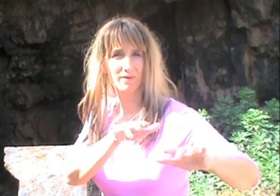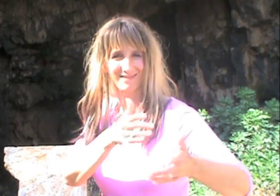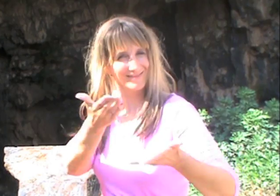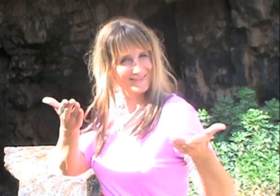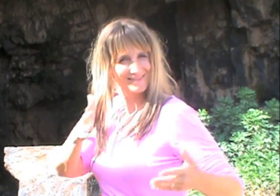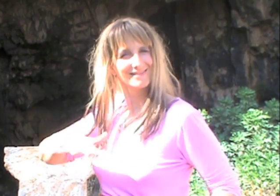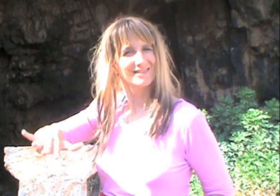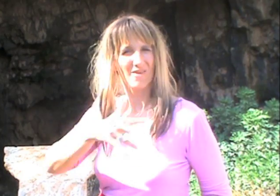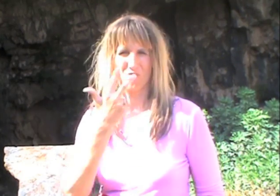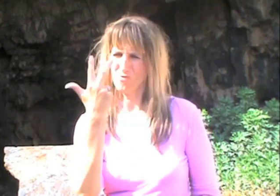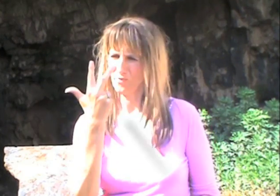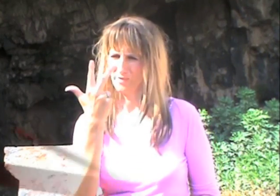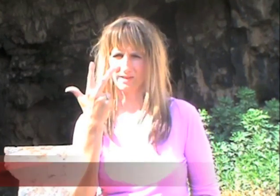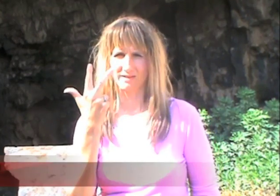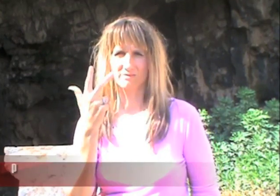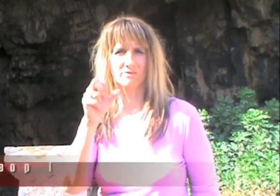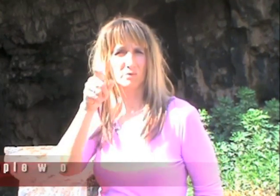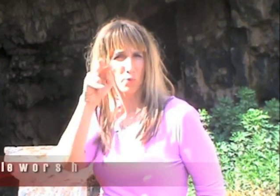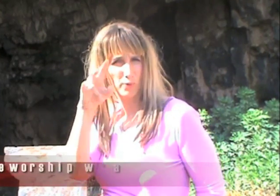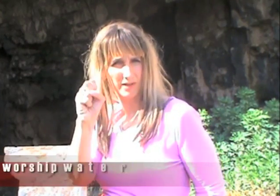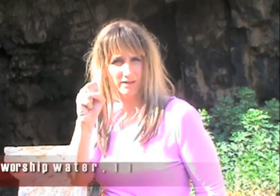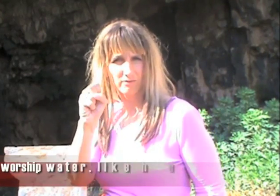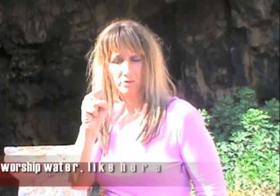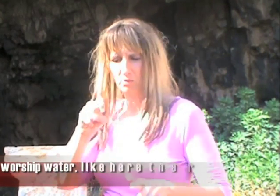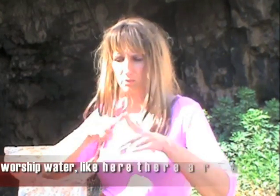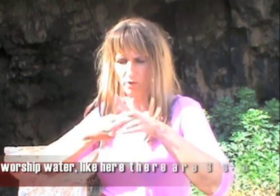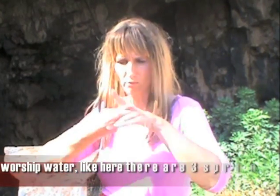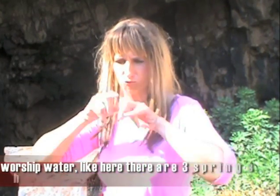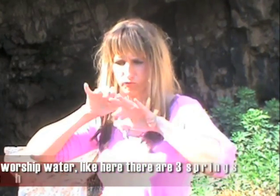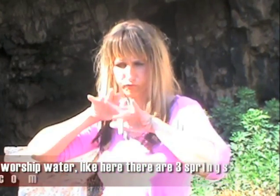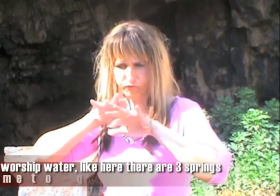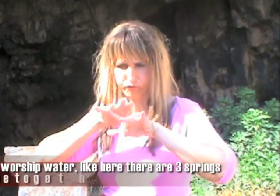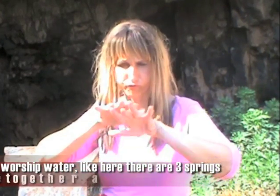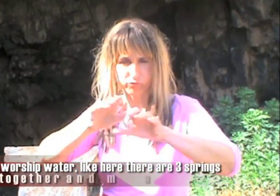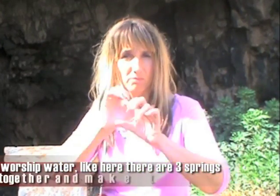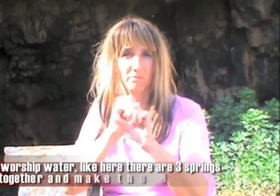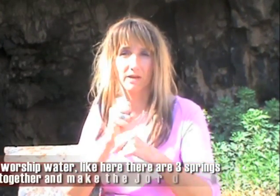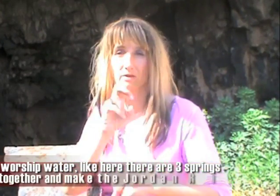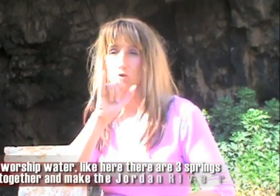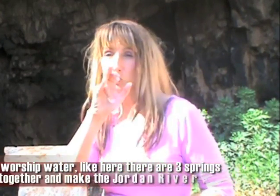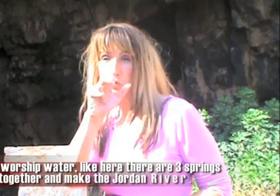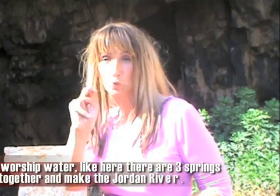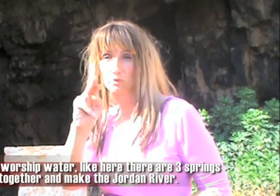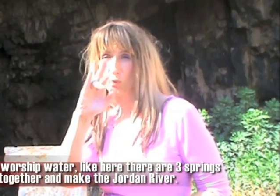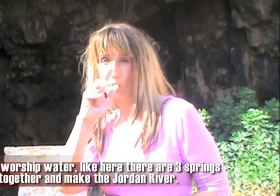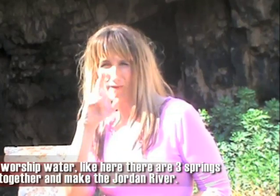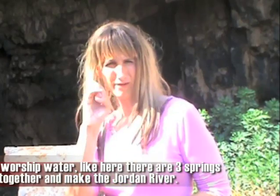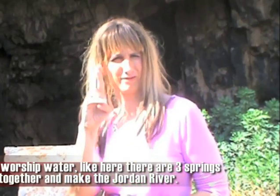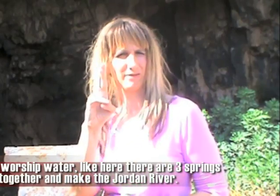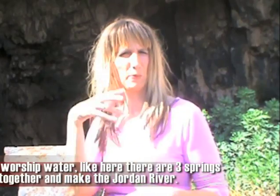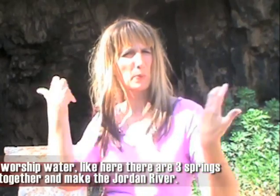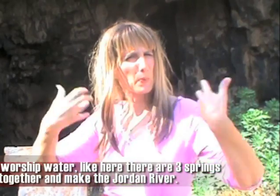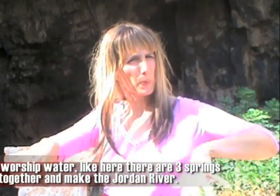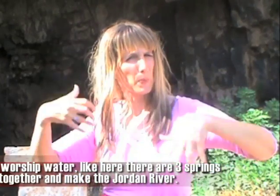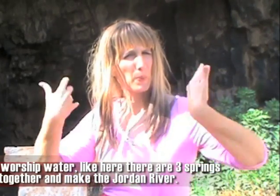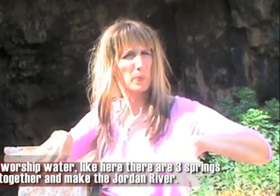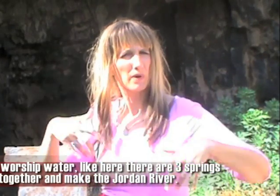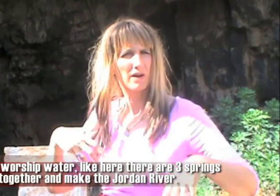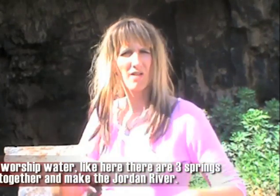worshipped even the waters here, the 3 different waters, the 3 different springs that come together to